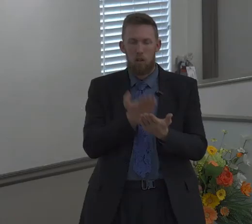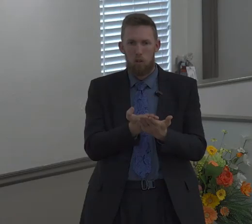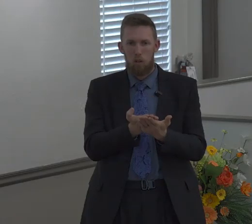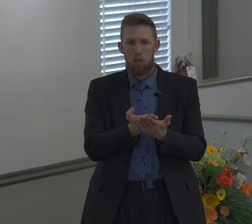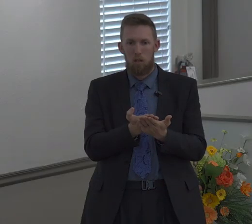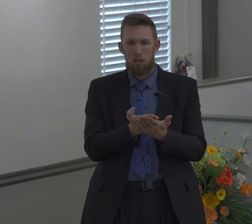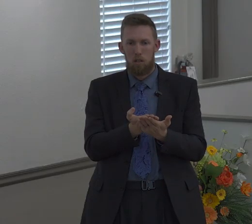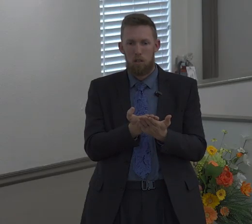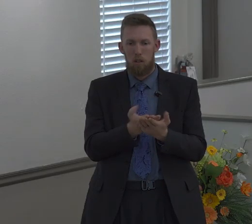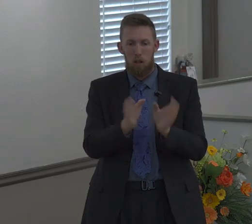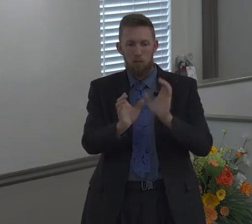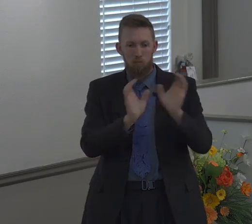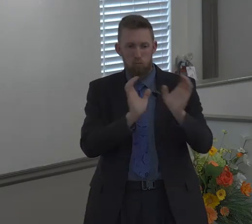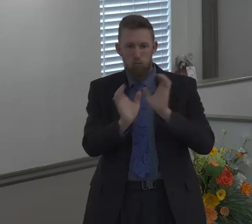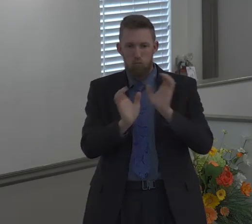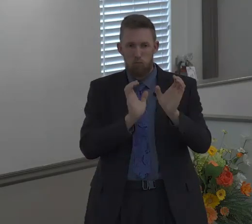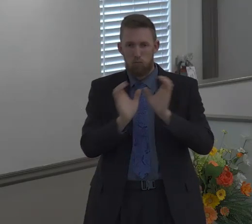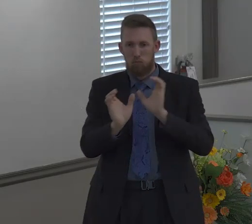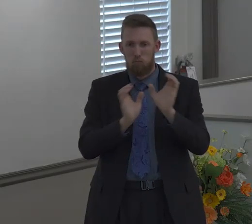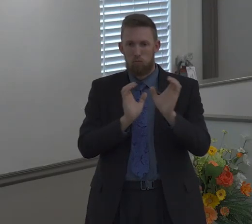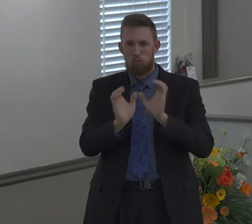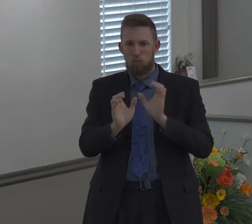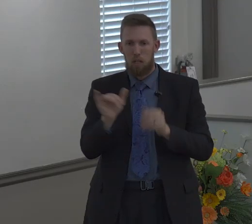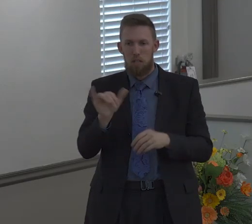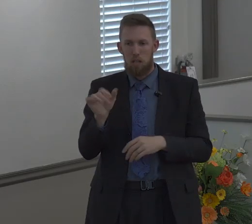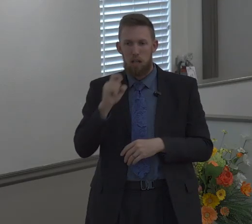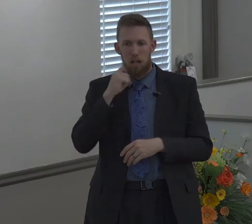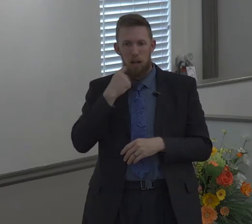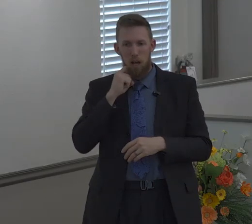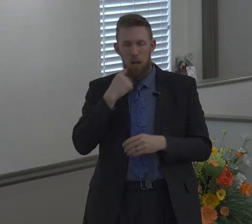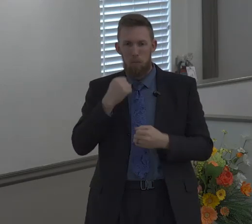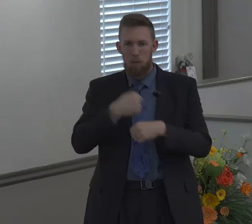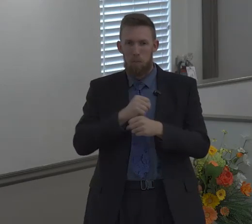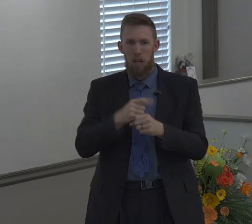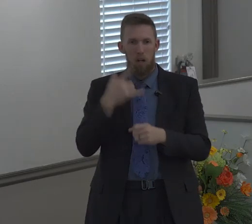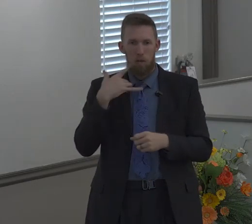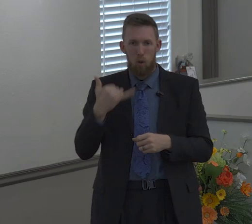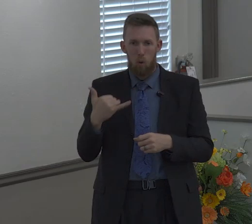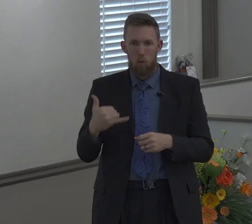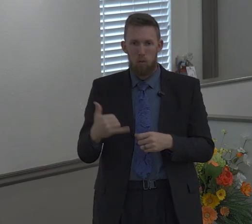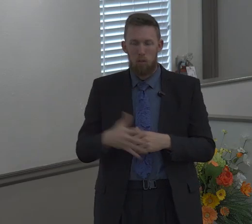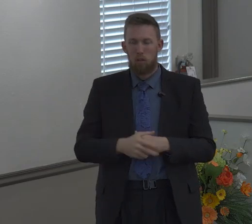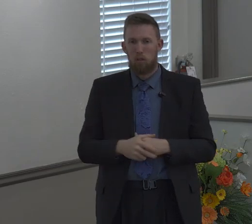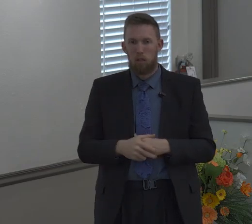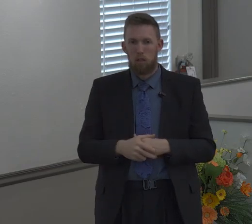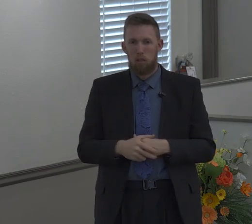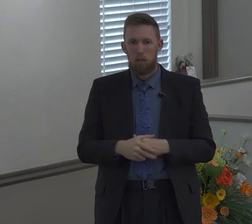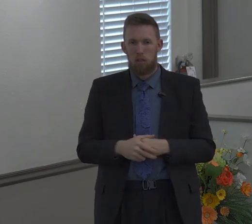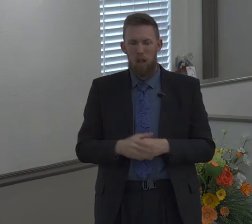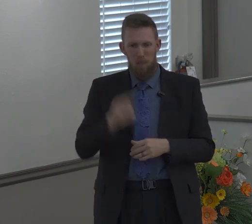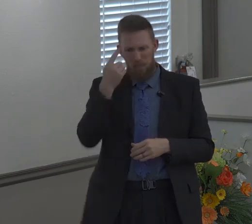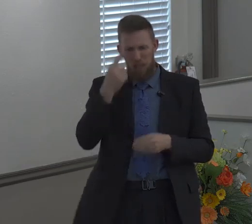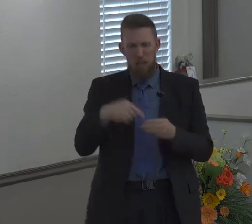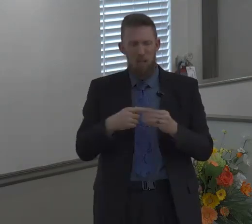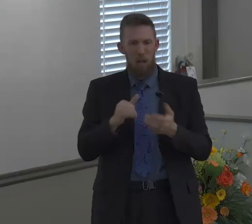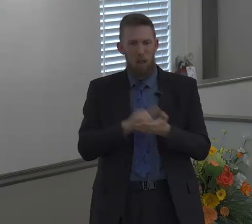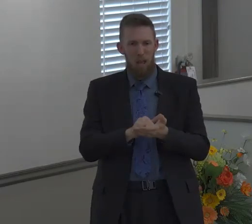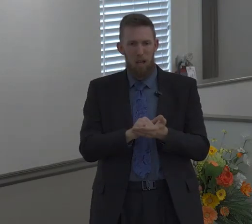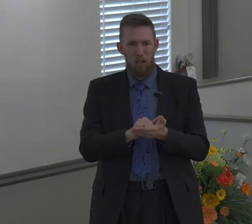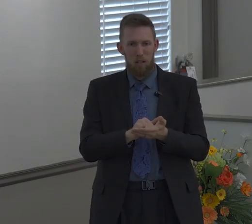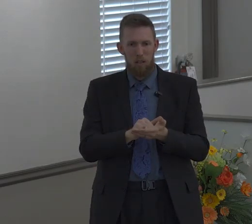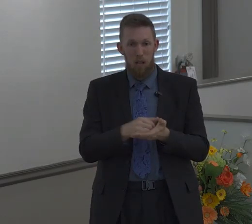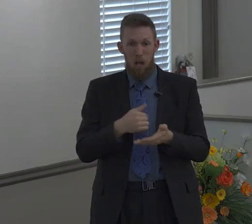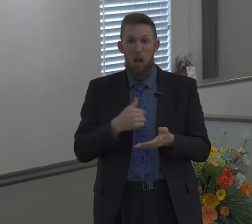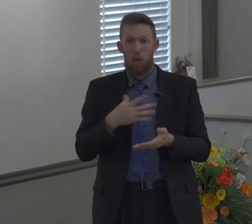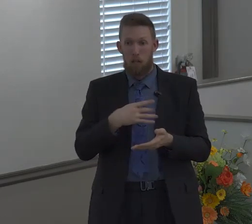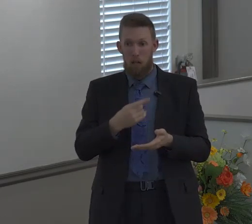that good wholesome conversation is like apples of gold. And think about apples made out of solid